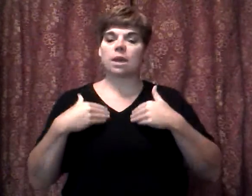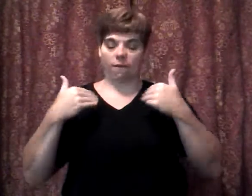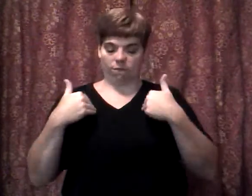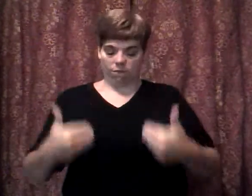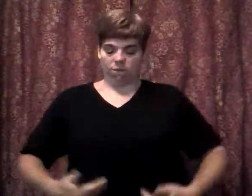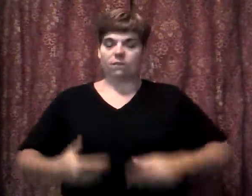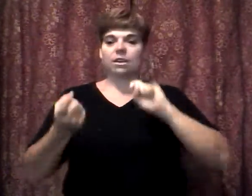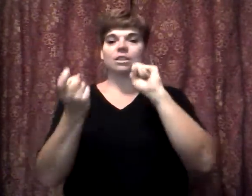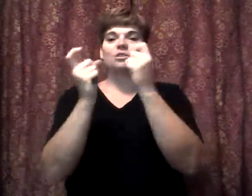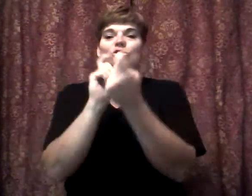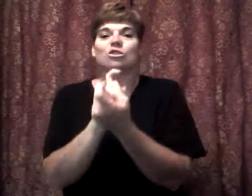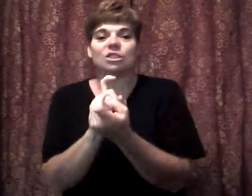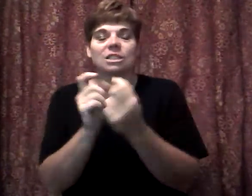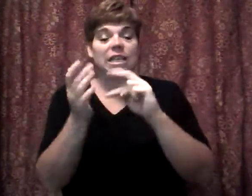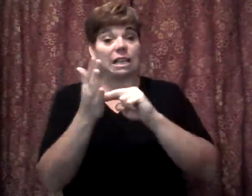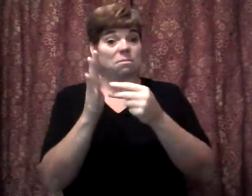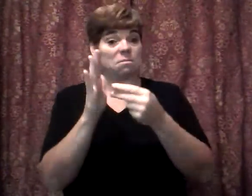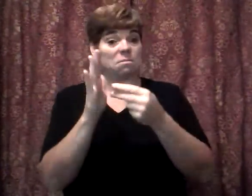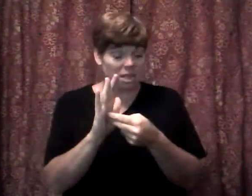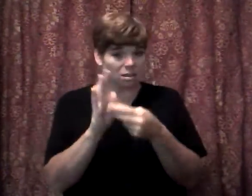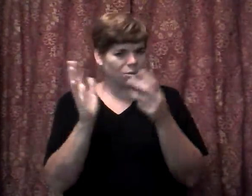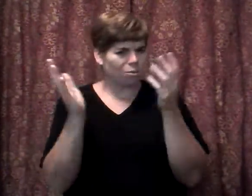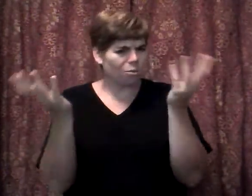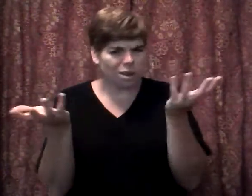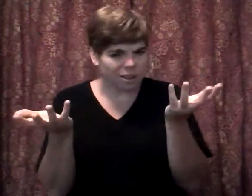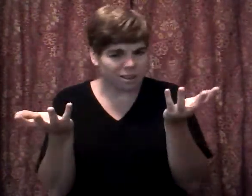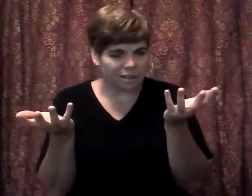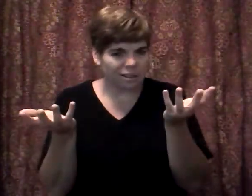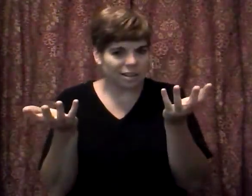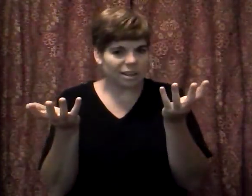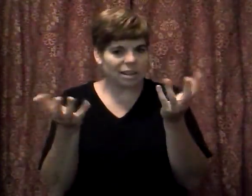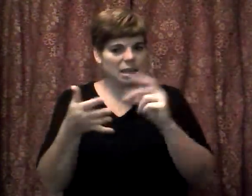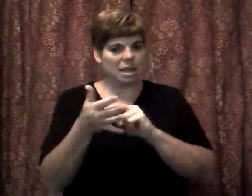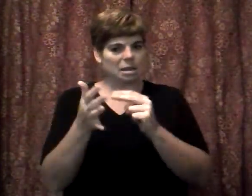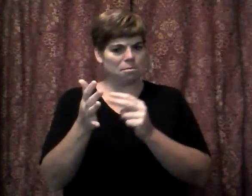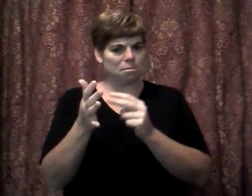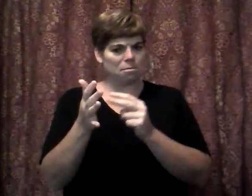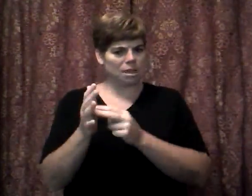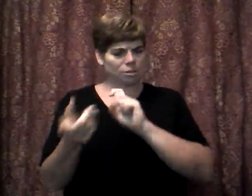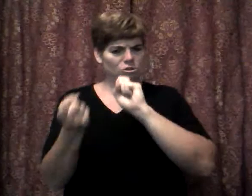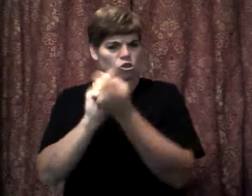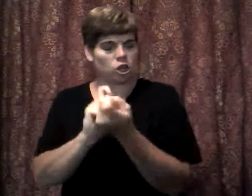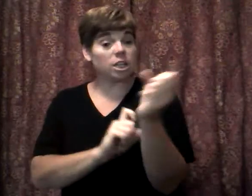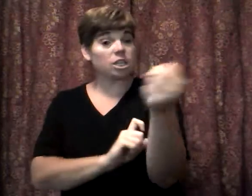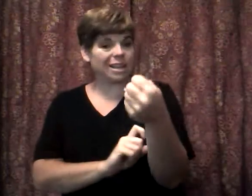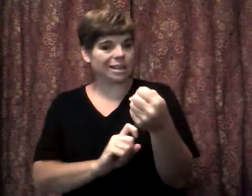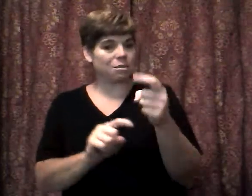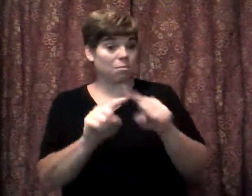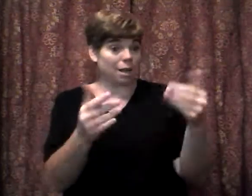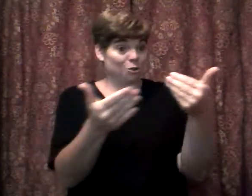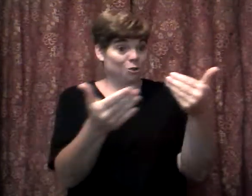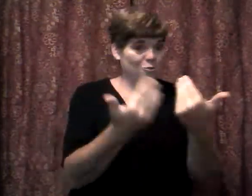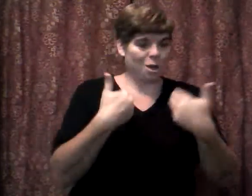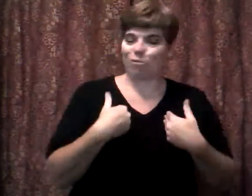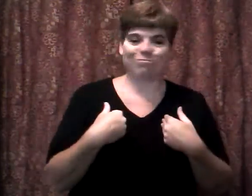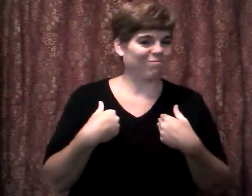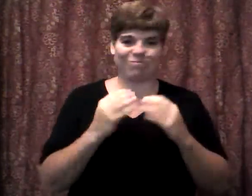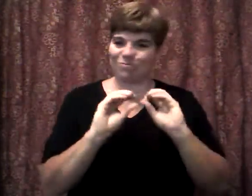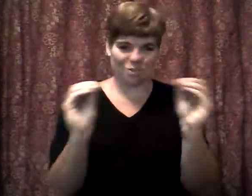is a change that happens, but nothing new is formed. Okay, you can see the sun is out in step number